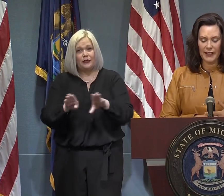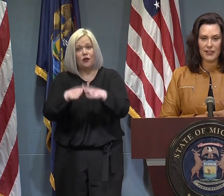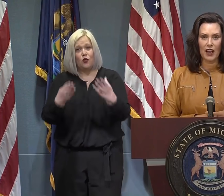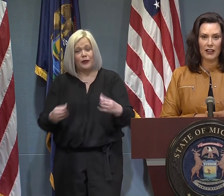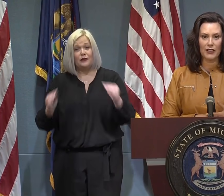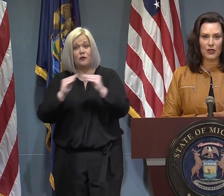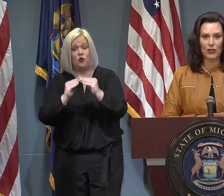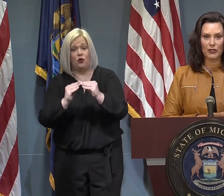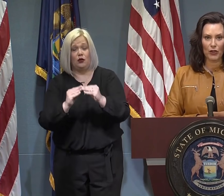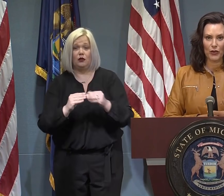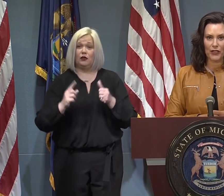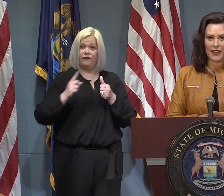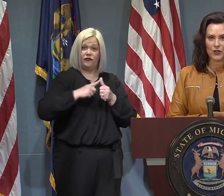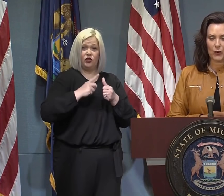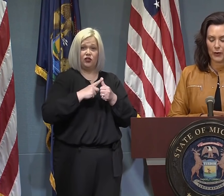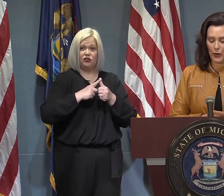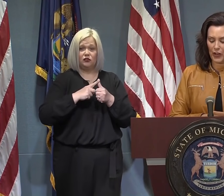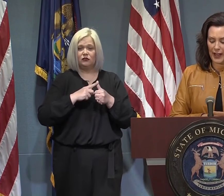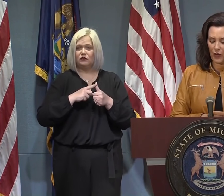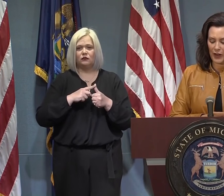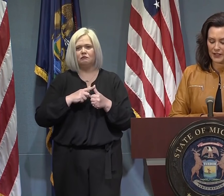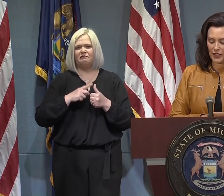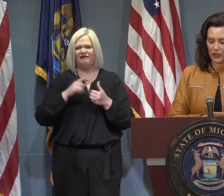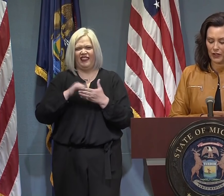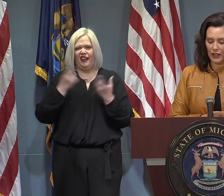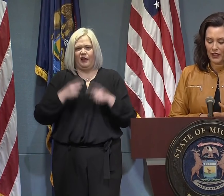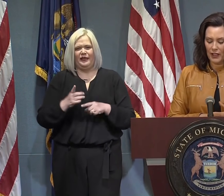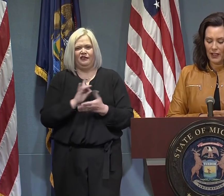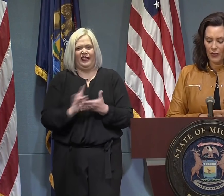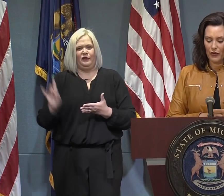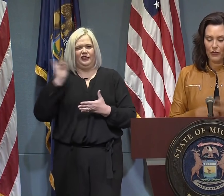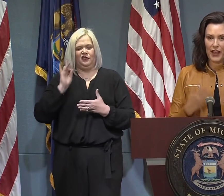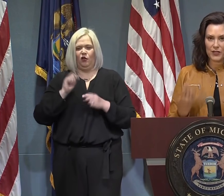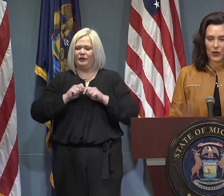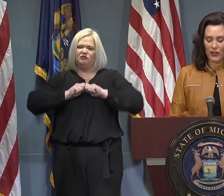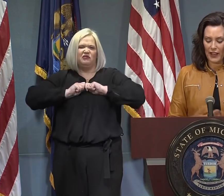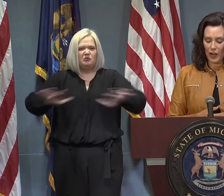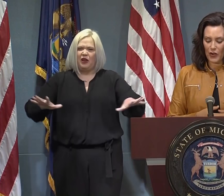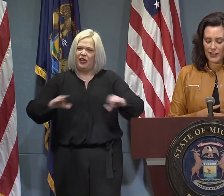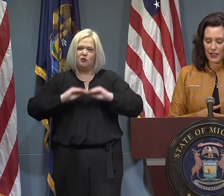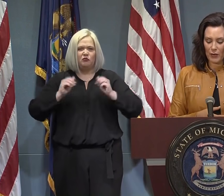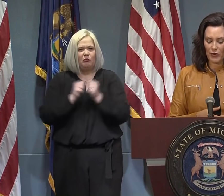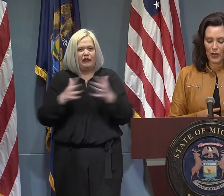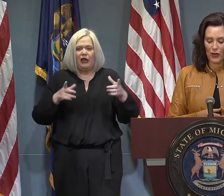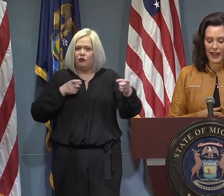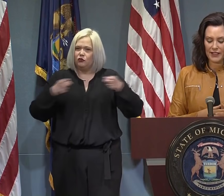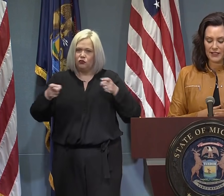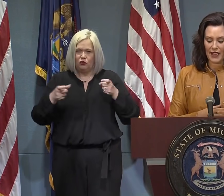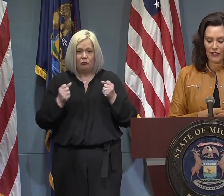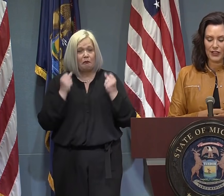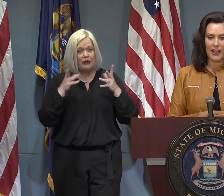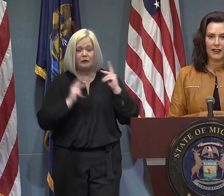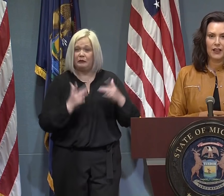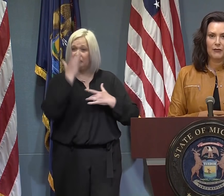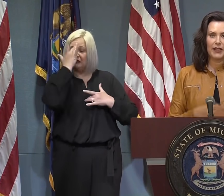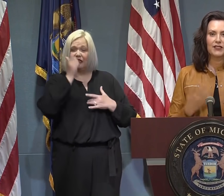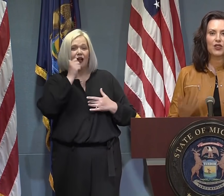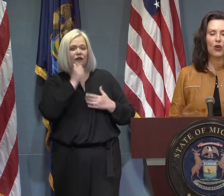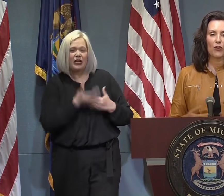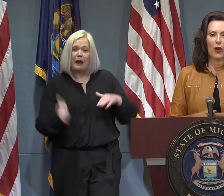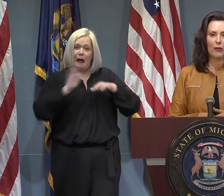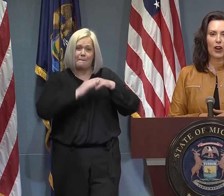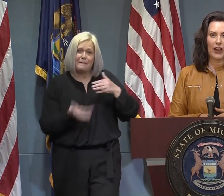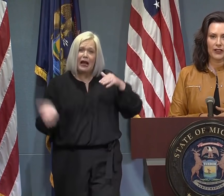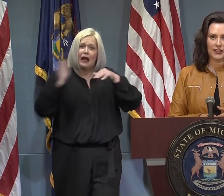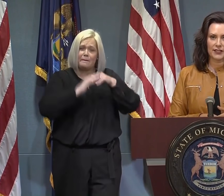1 is uncontrolled growth. That's where we were 8 weeks ago. That's where the increasing number of new cases every day begins